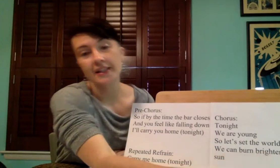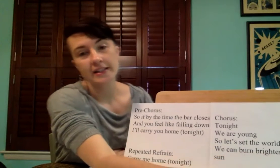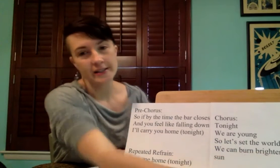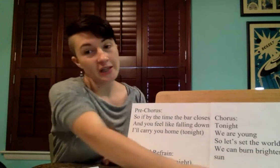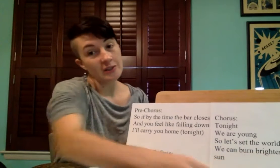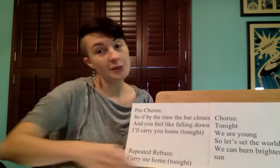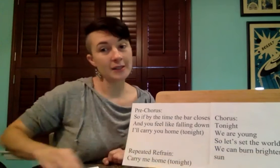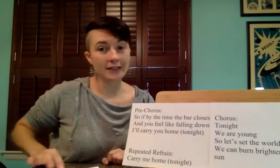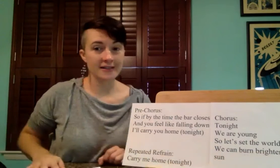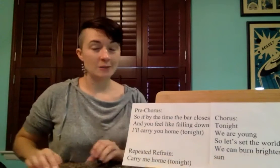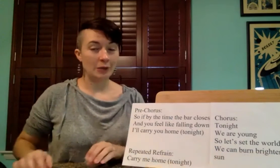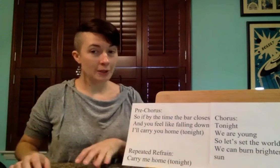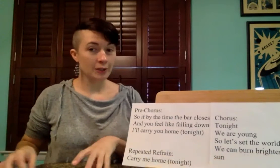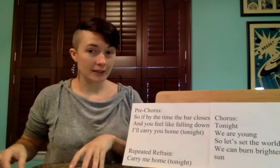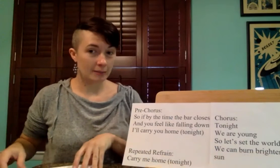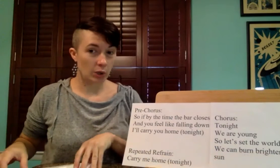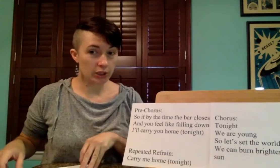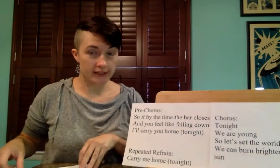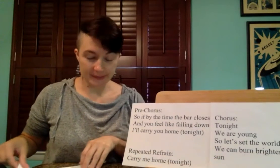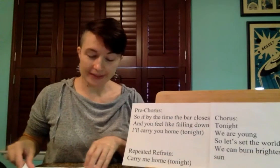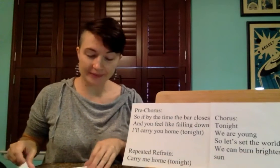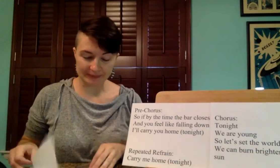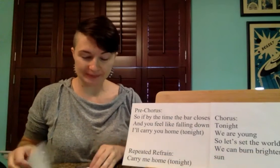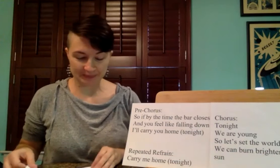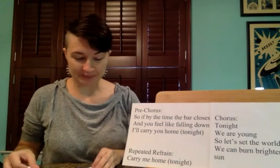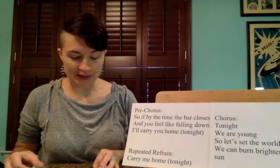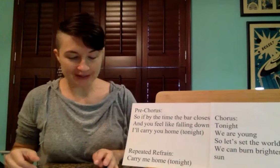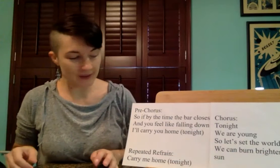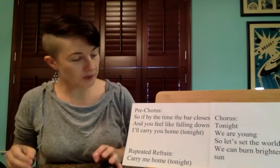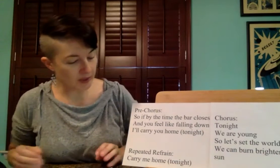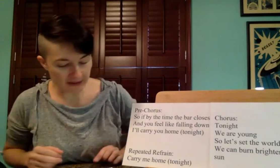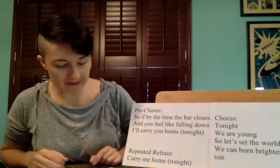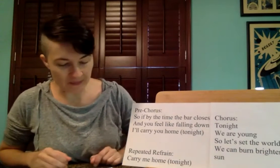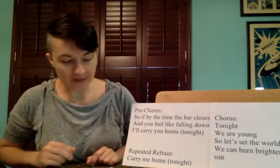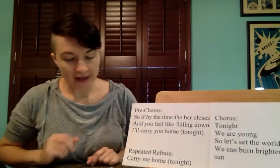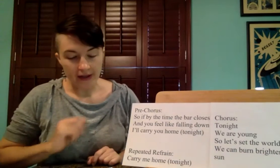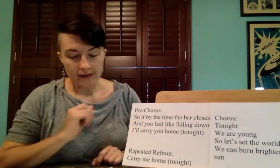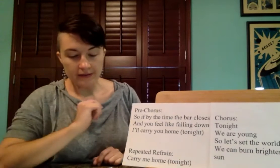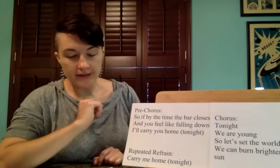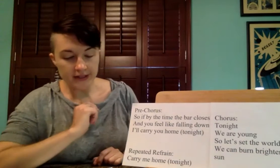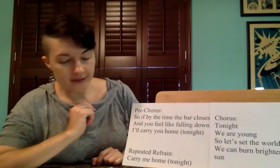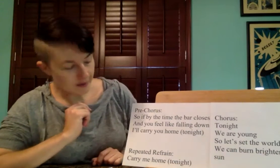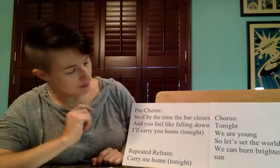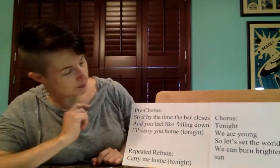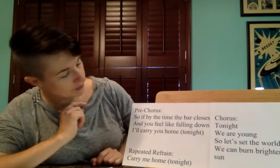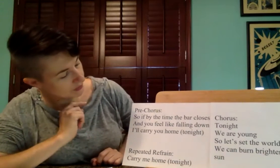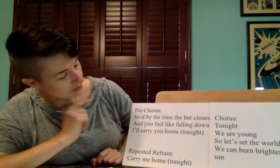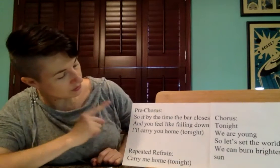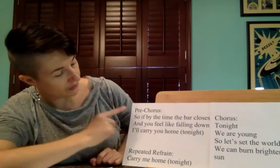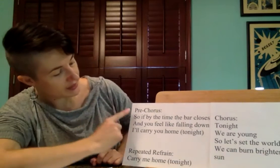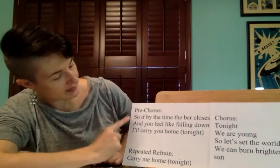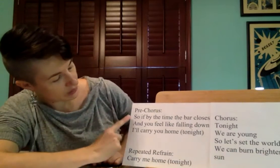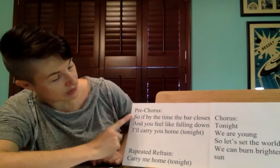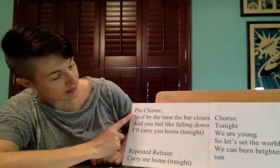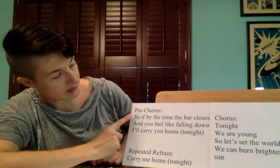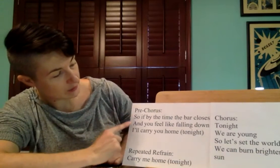So now you might recognize it. You probably heard it at the mall or something. All right, so the pre-chorus, which is this part,